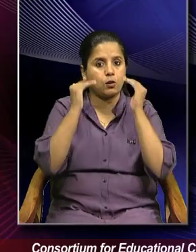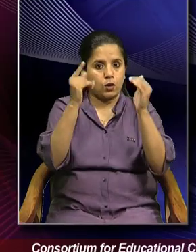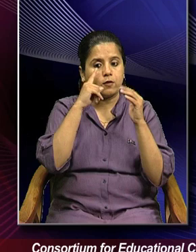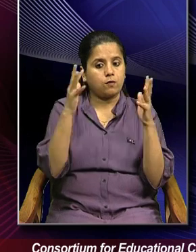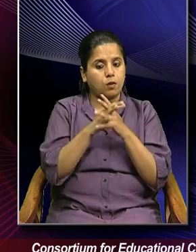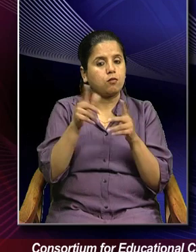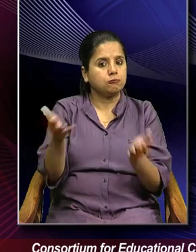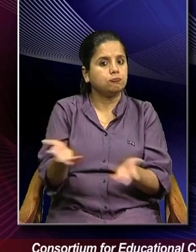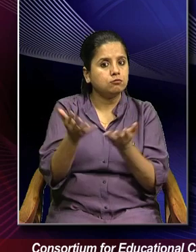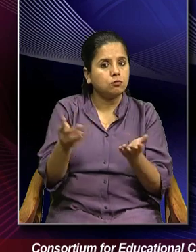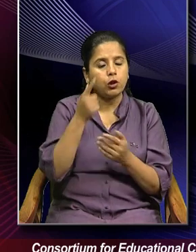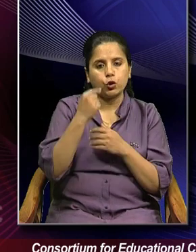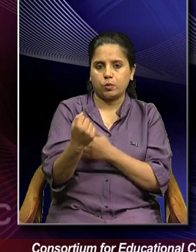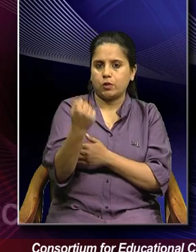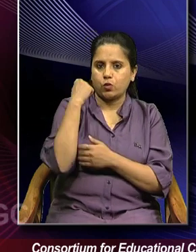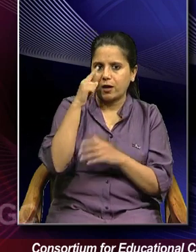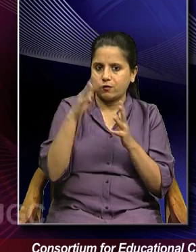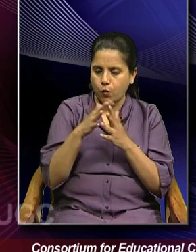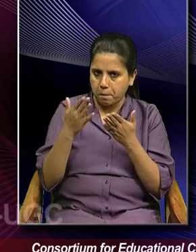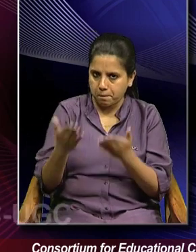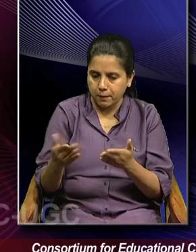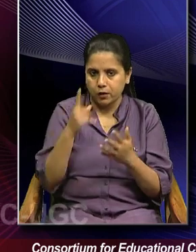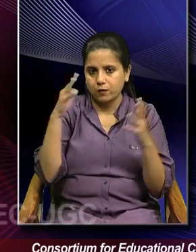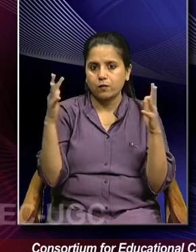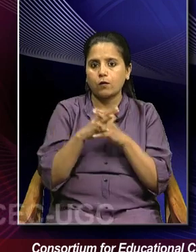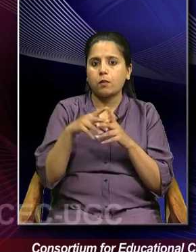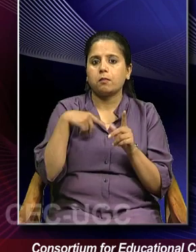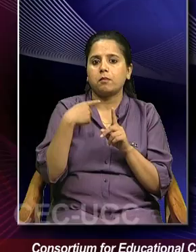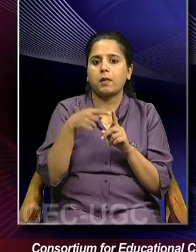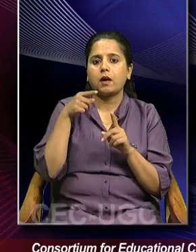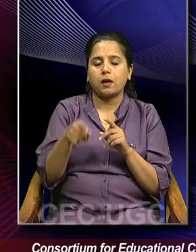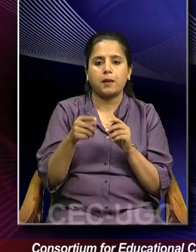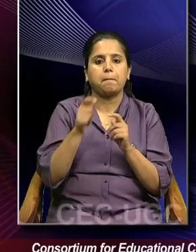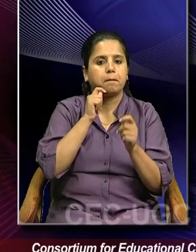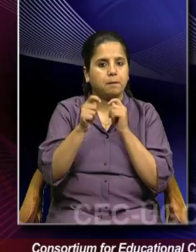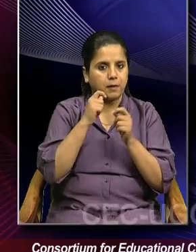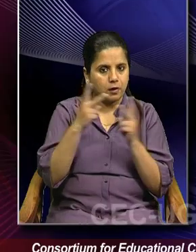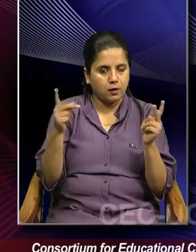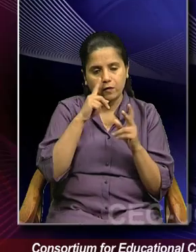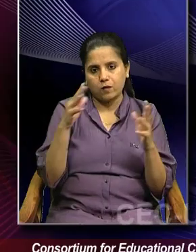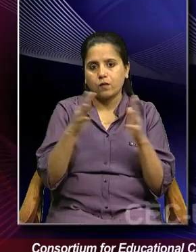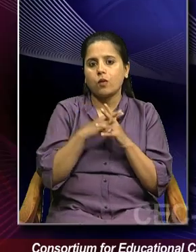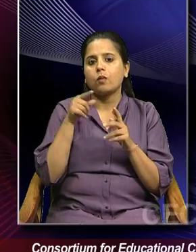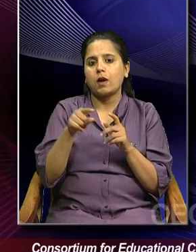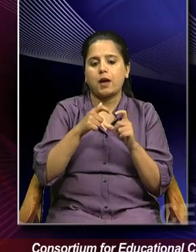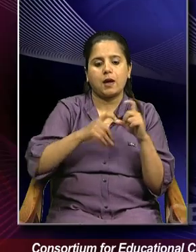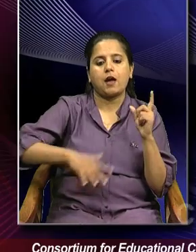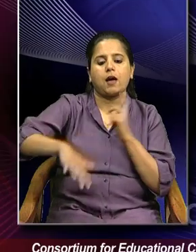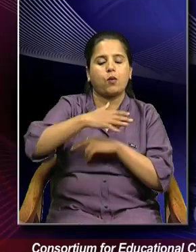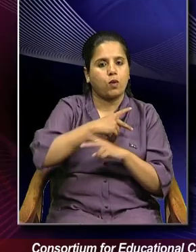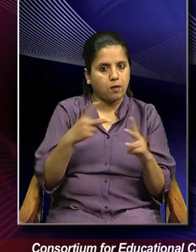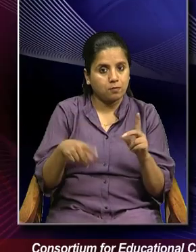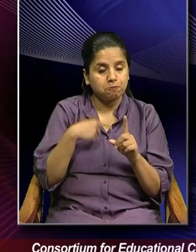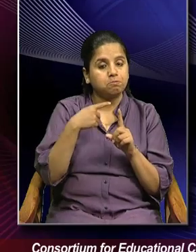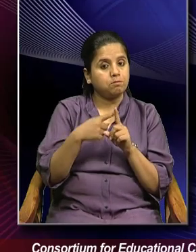women, human rights of women, women and the media, women and the environment,